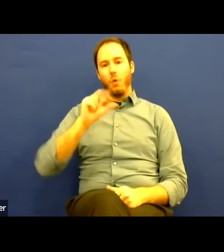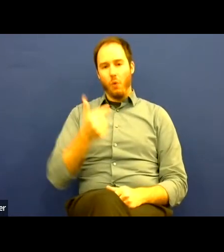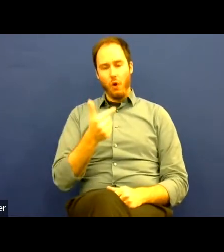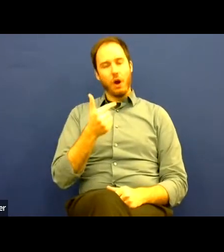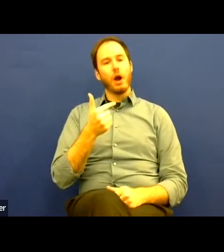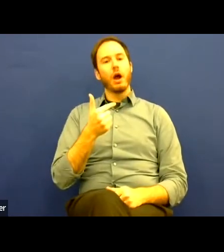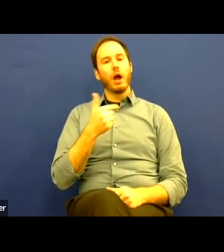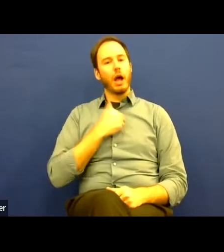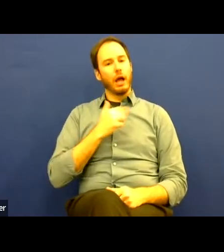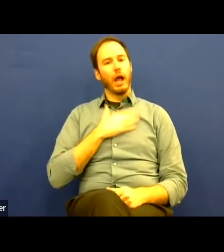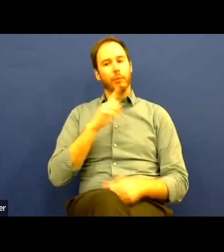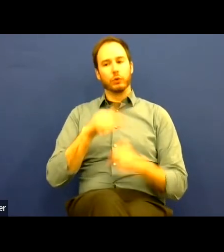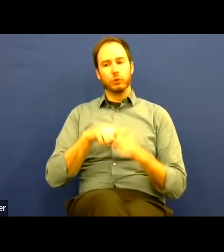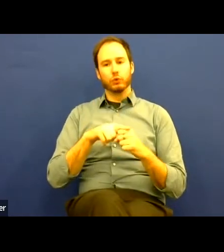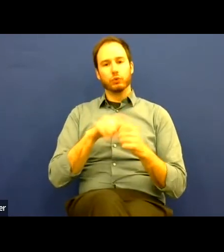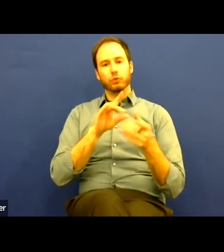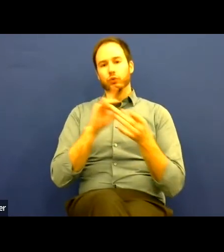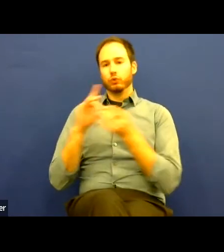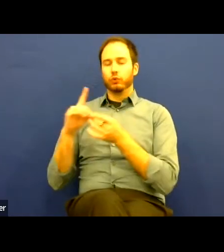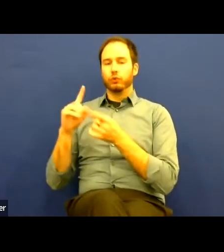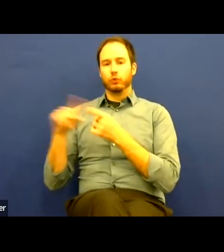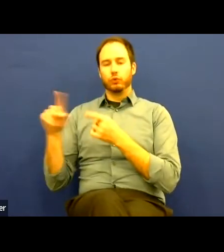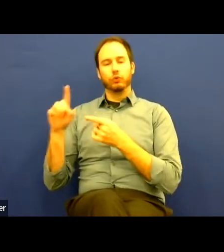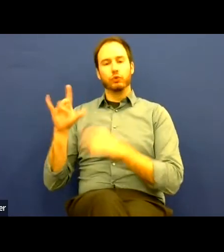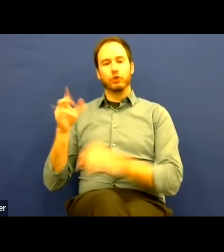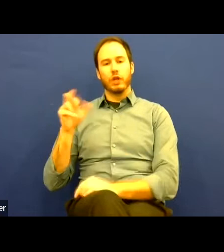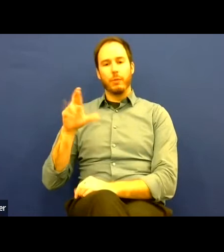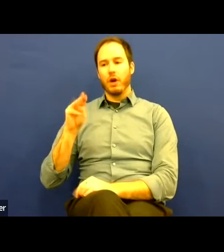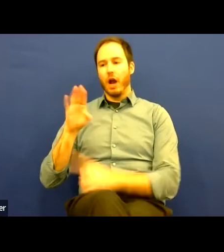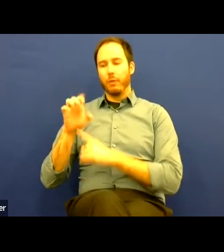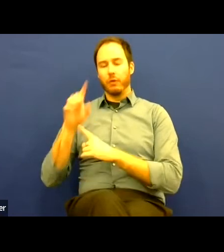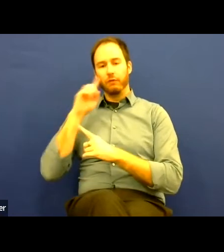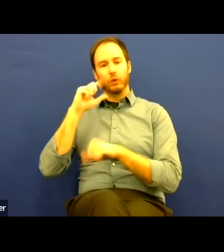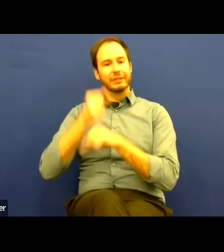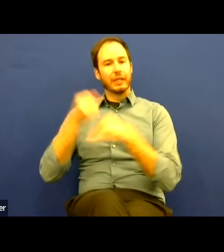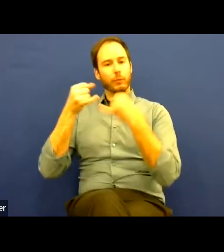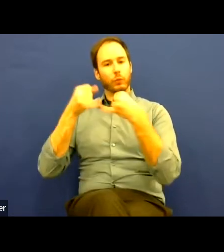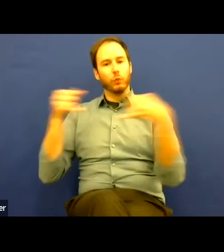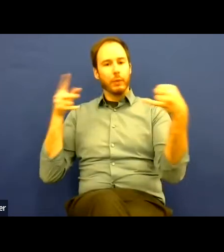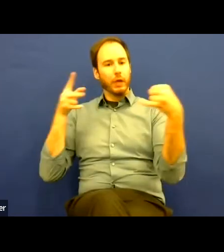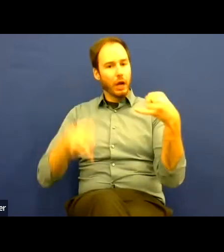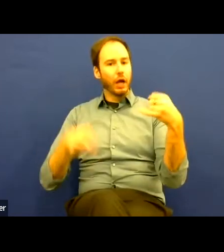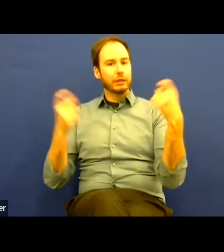supervisor@henrietta.org, I can put you in touch with the Chamber of Commerce who can help with ribbon cutting,